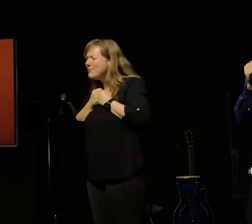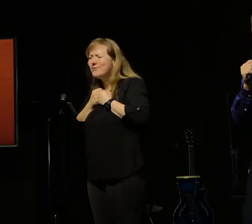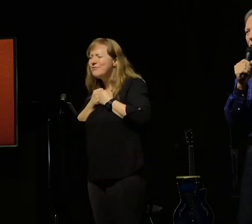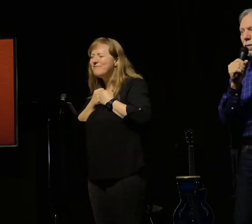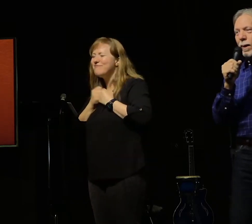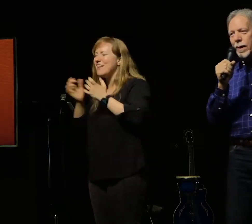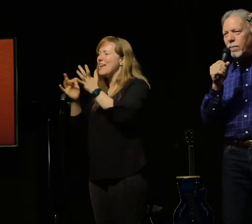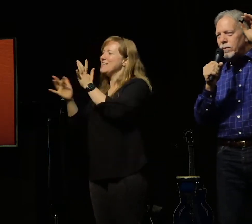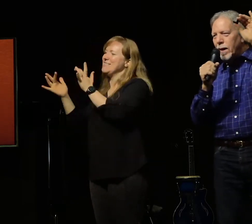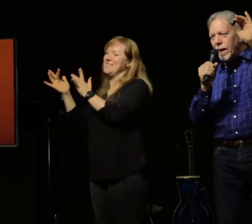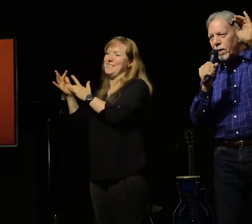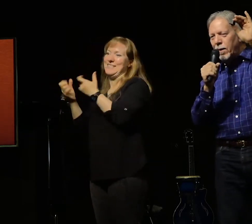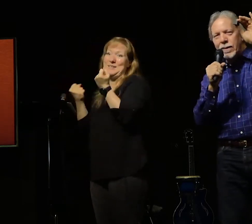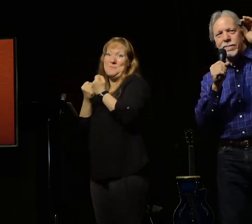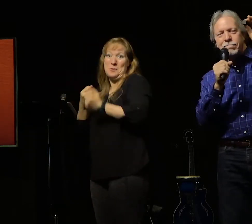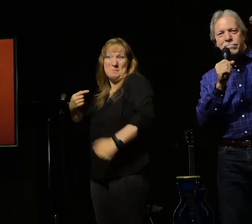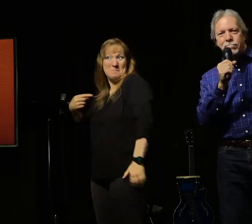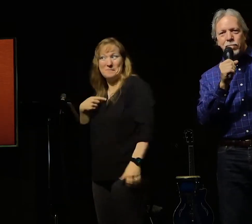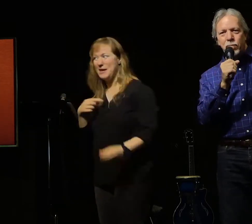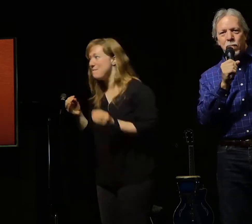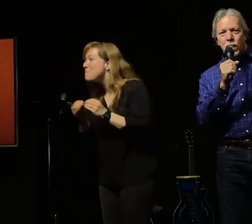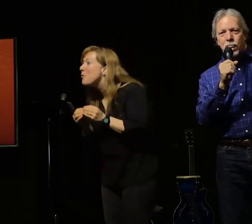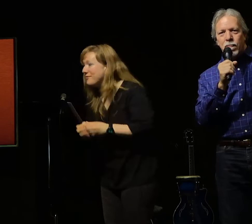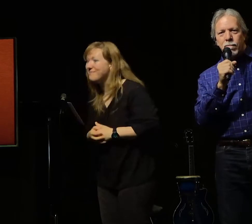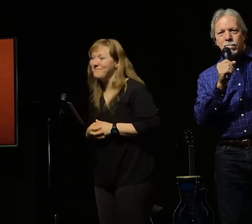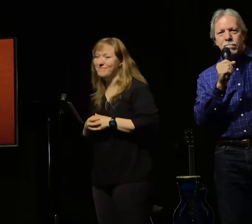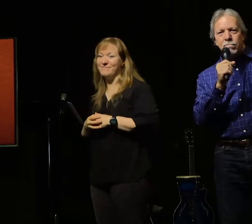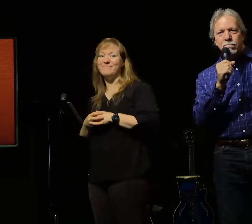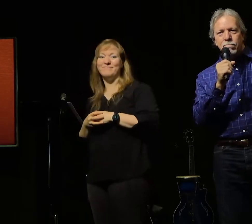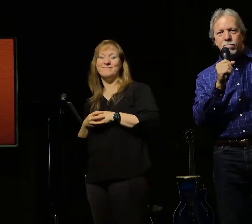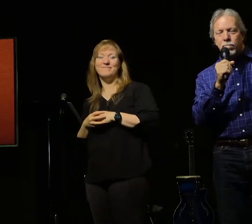he's clinging to me even tighter.